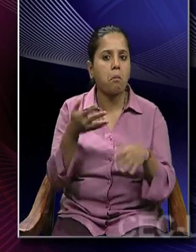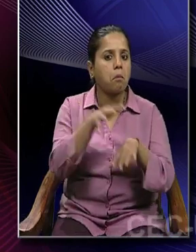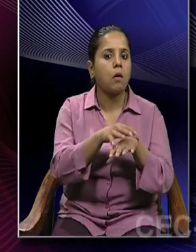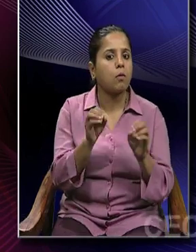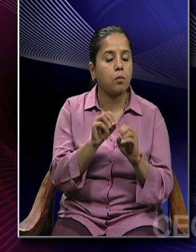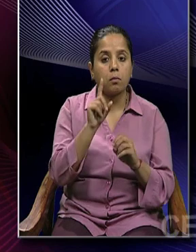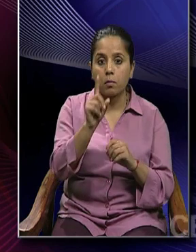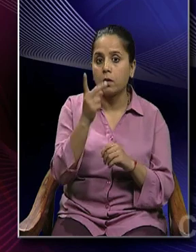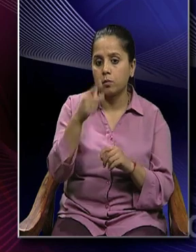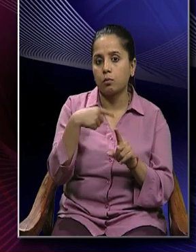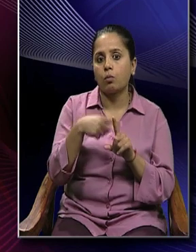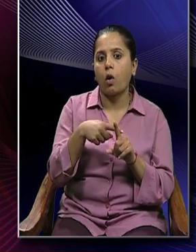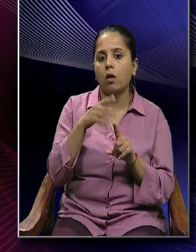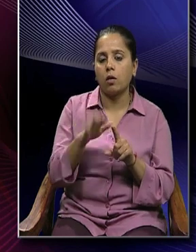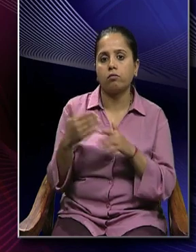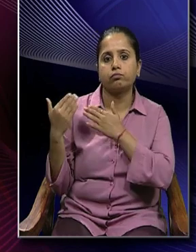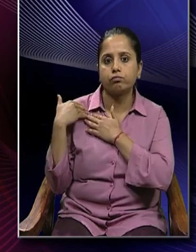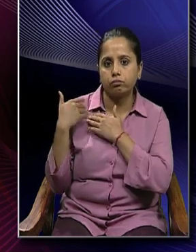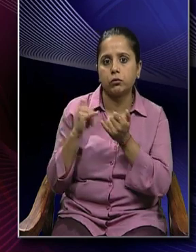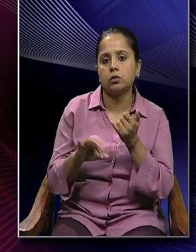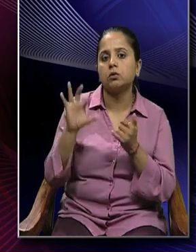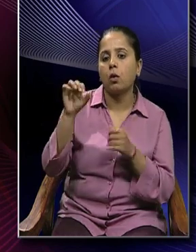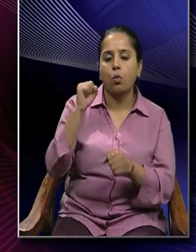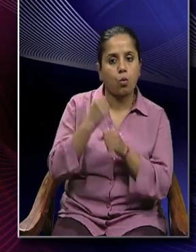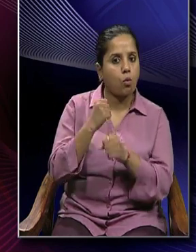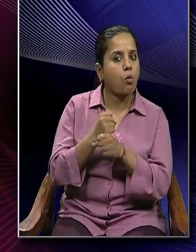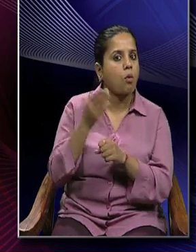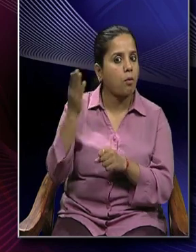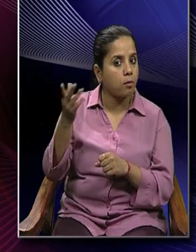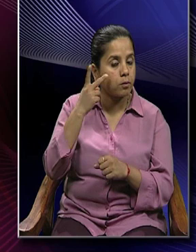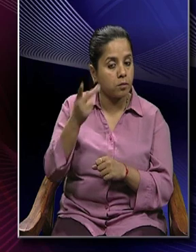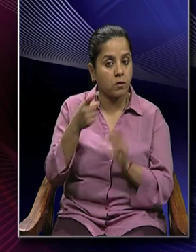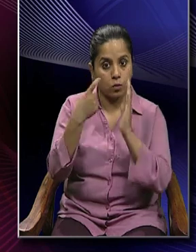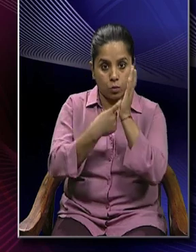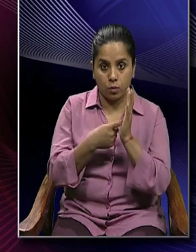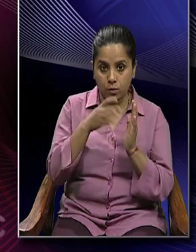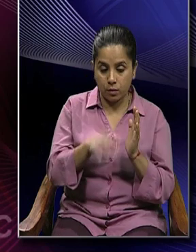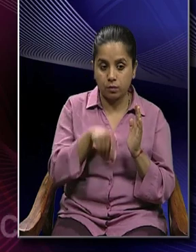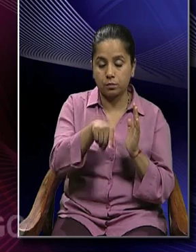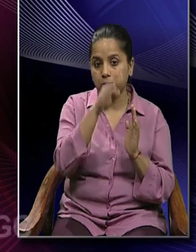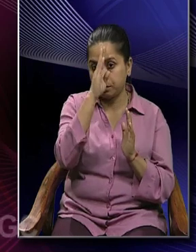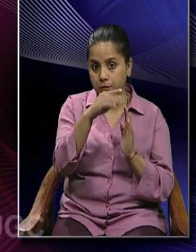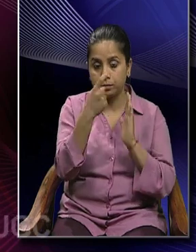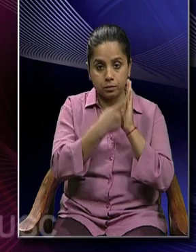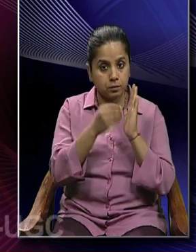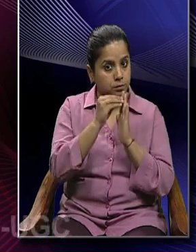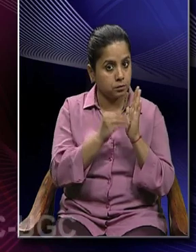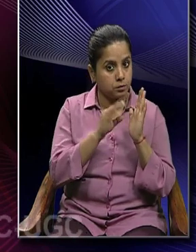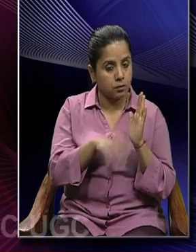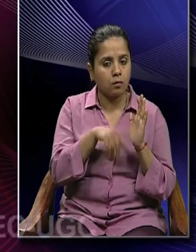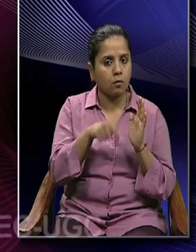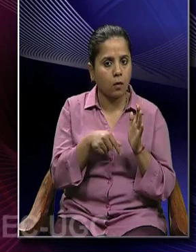are seen to be the positive obligations of the state, and the principles which are there in the directive principles could become